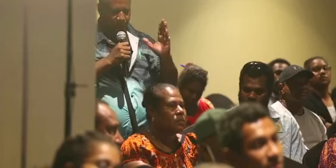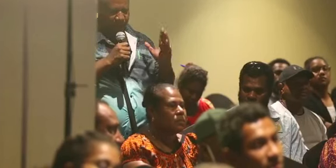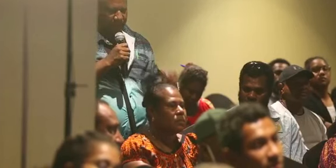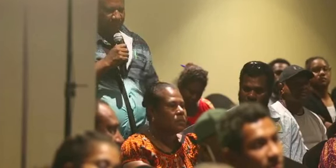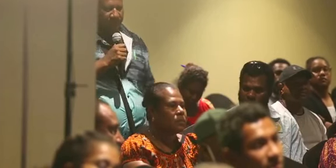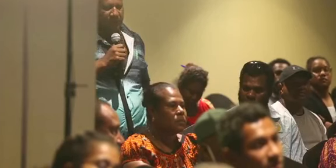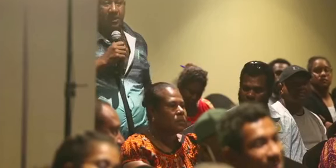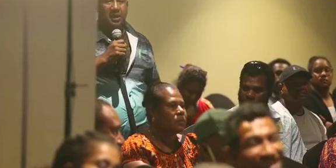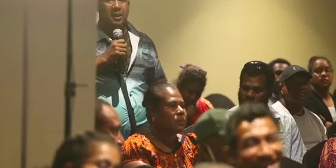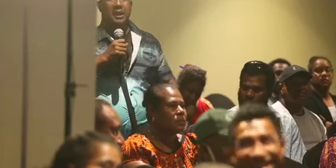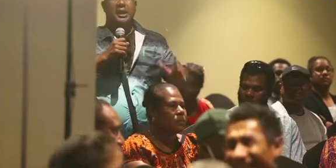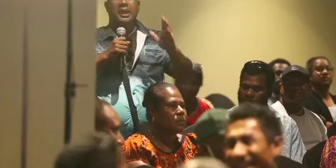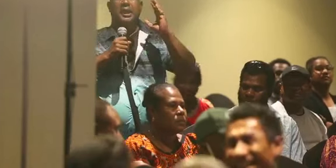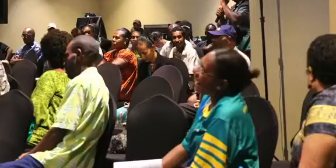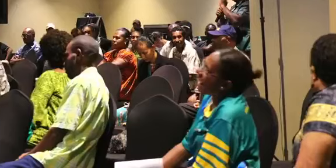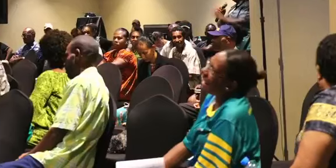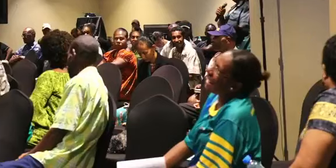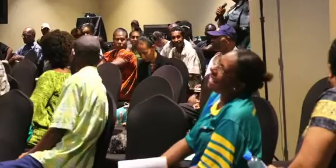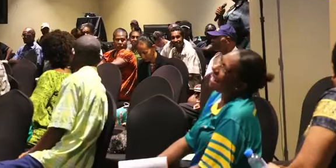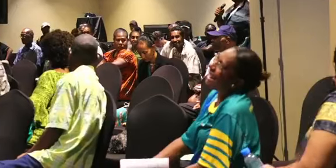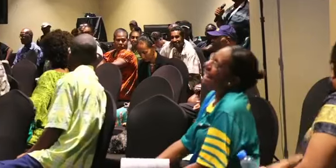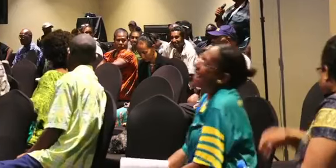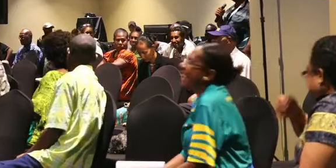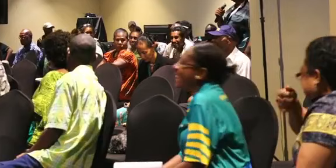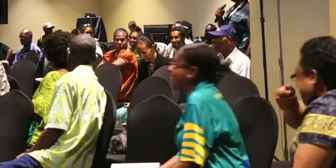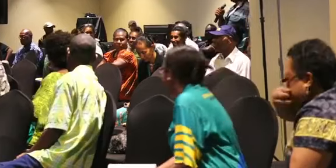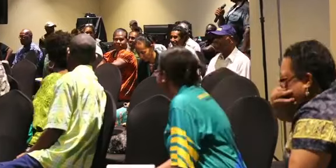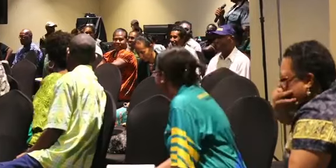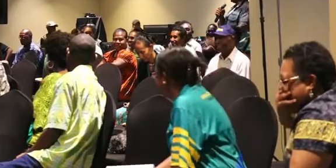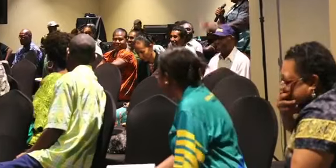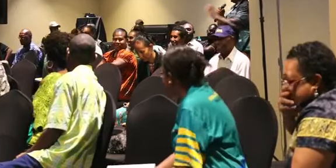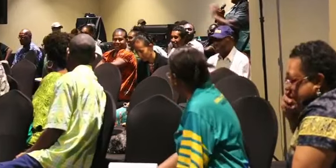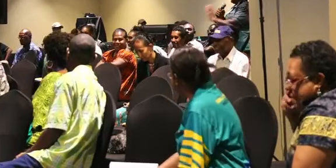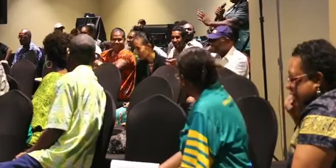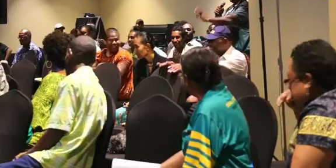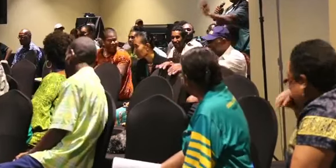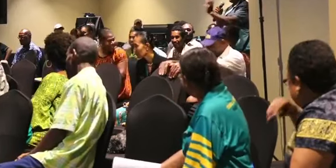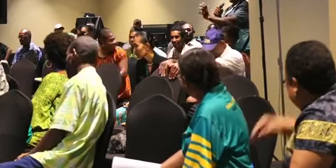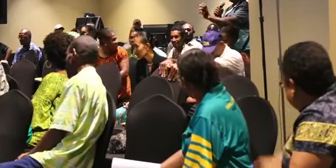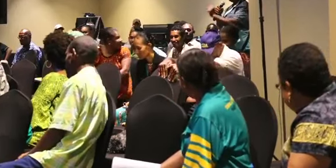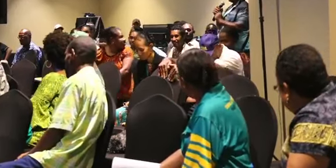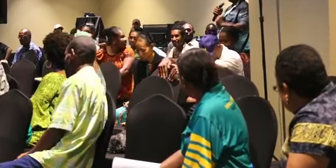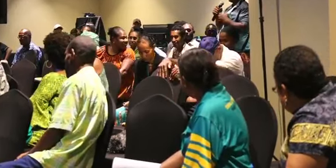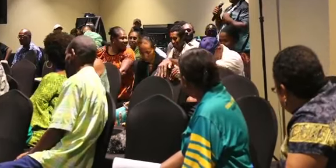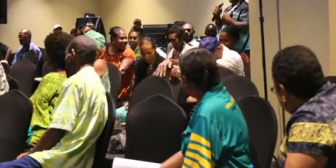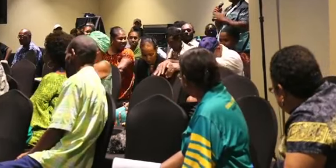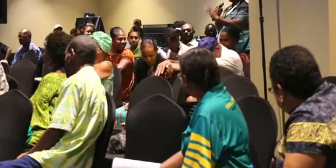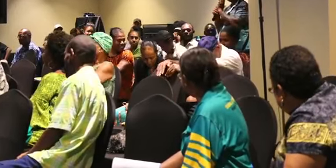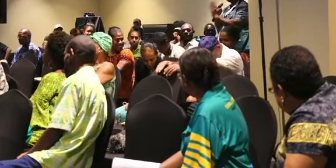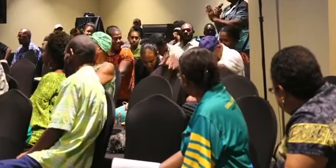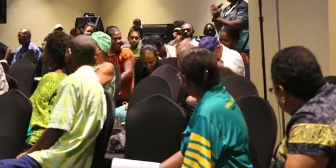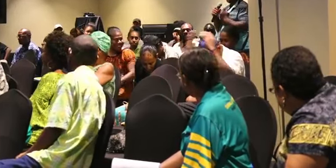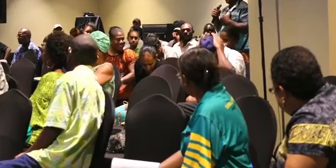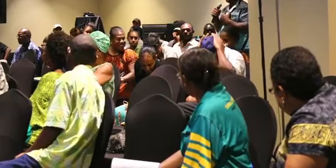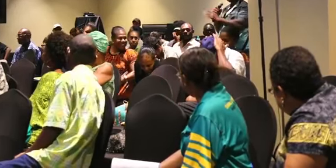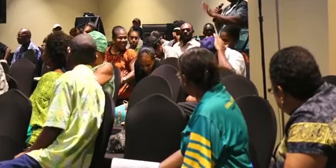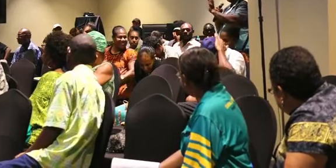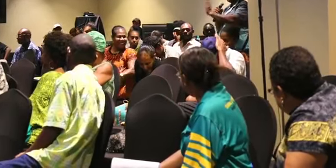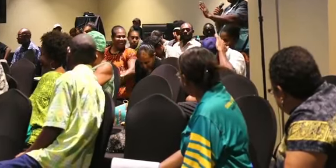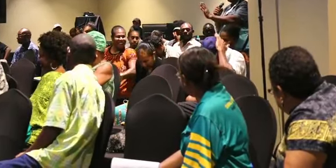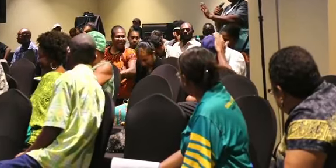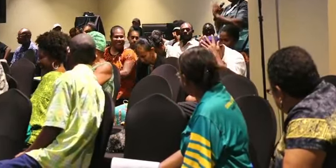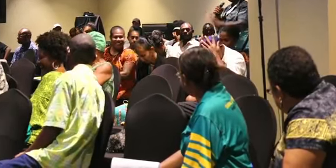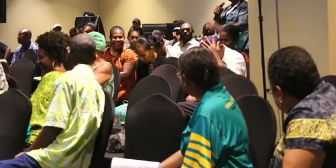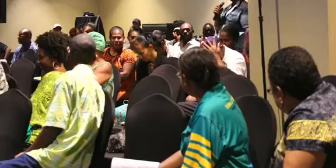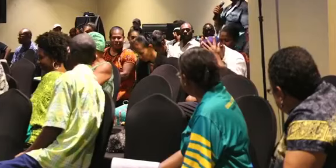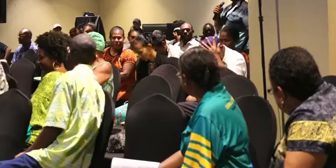I'll stop here. And suppose you will start in this work IRC, since my opportunity